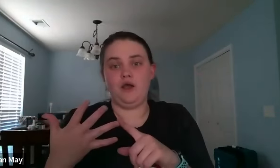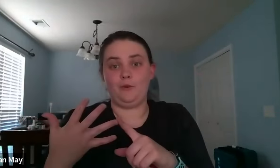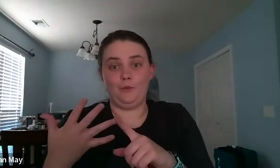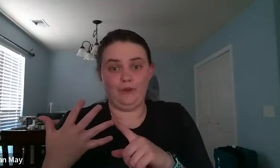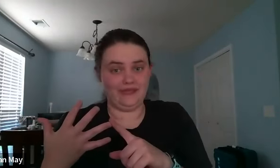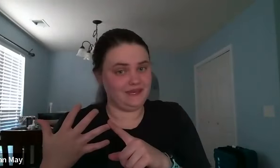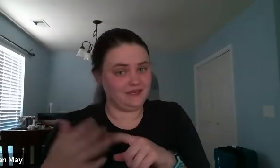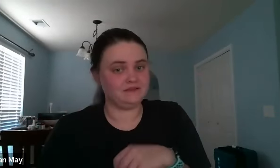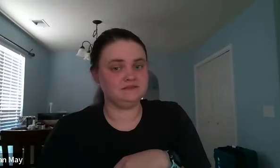Our when.